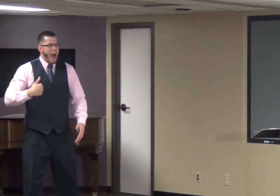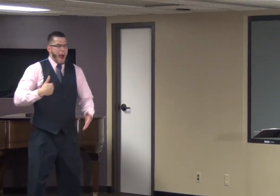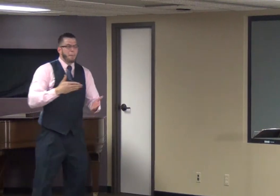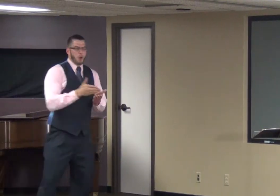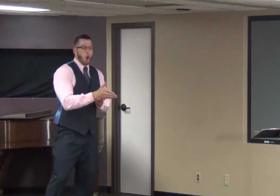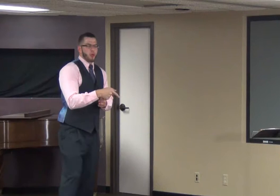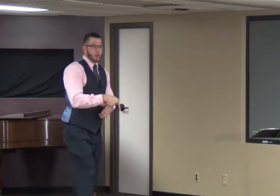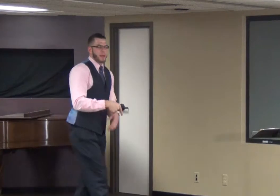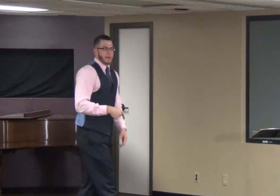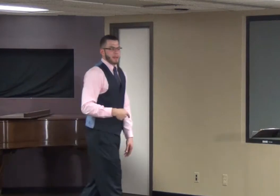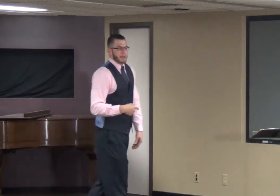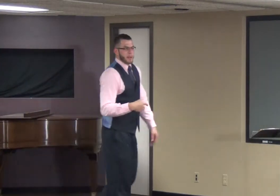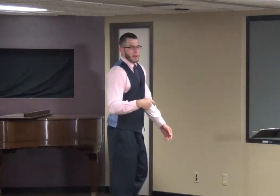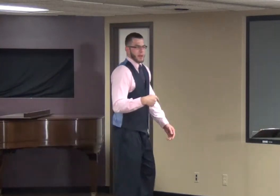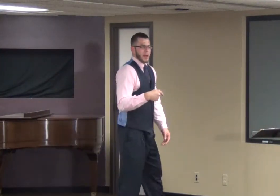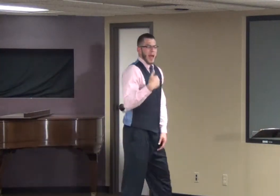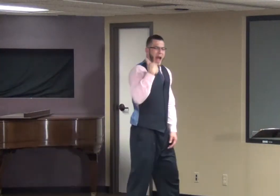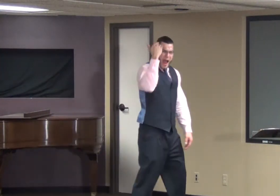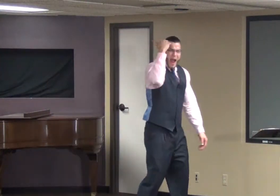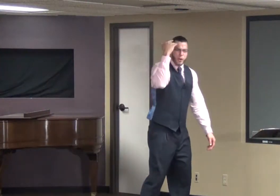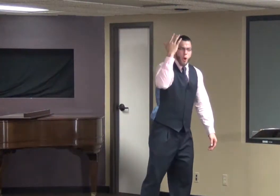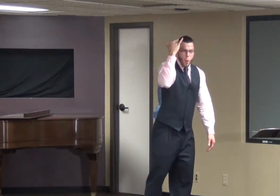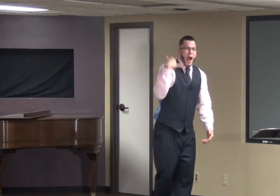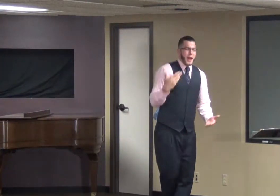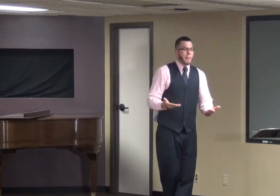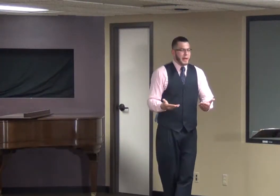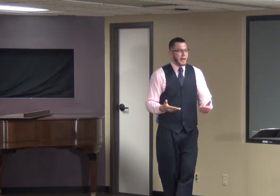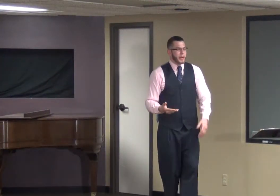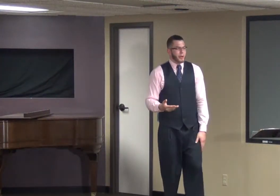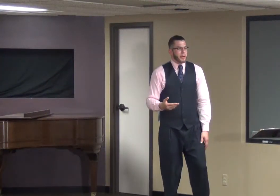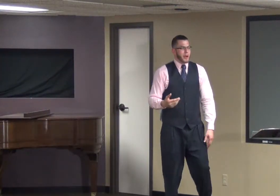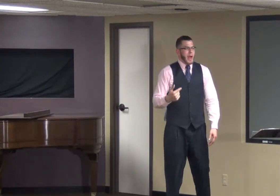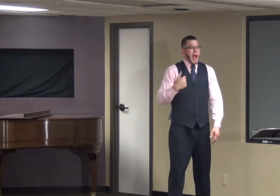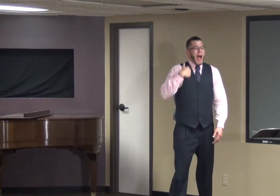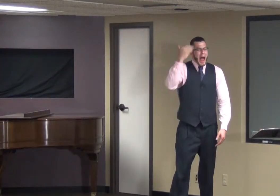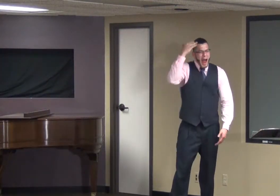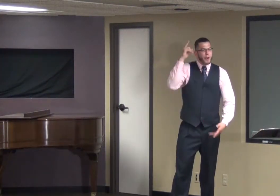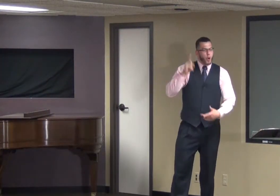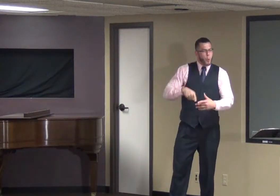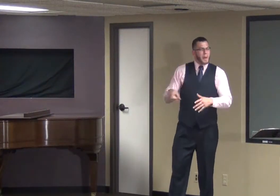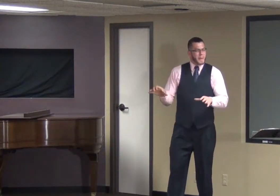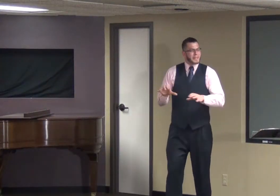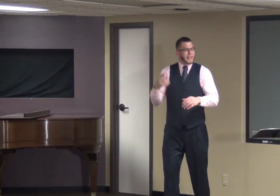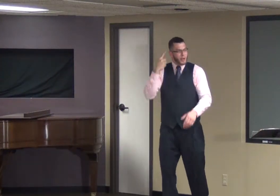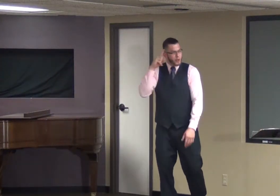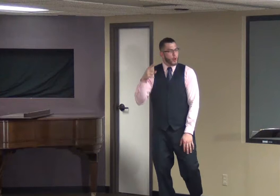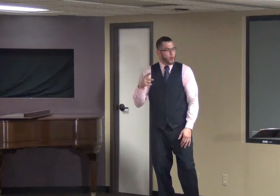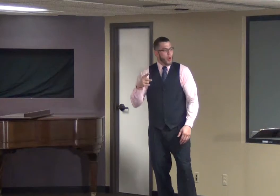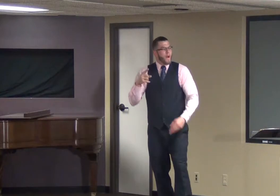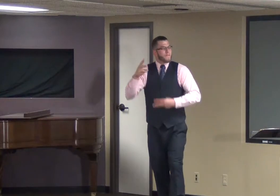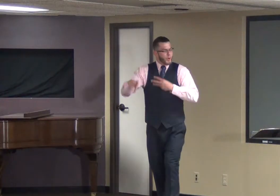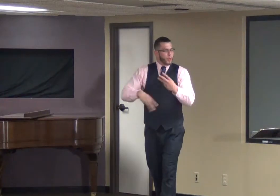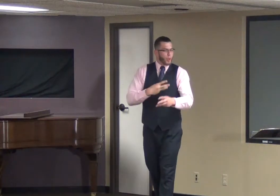I'm going to go through this. I know why I'm here. I know what this can do for the